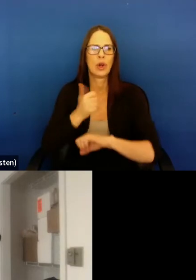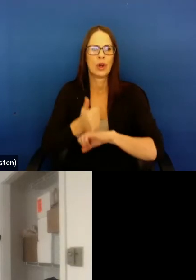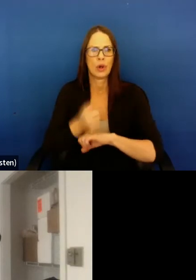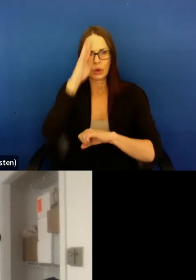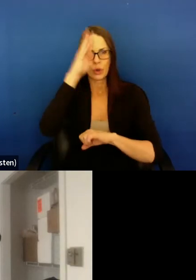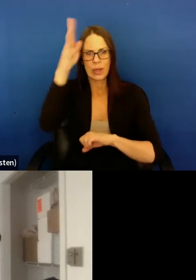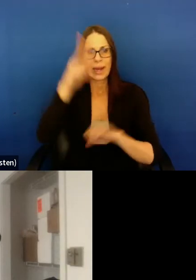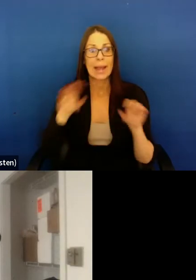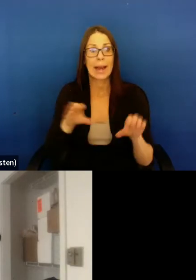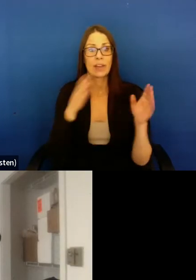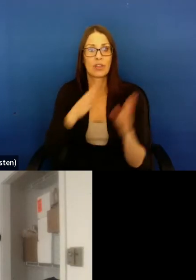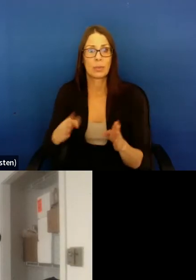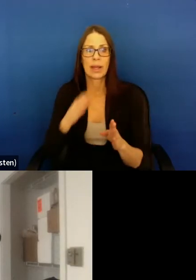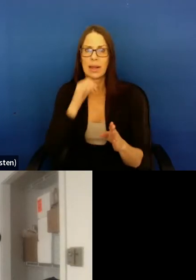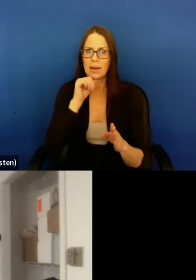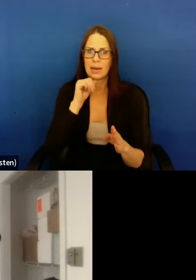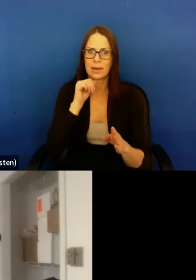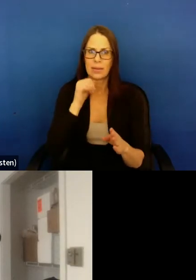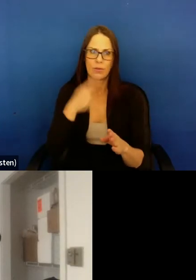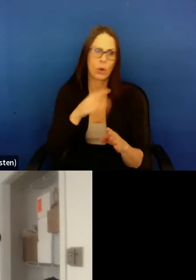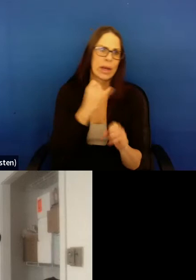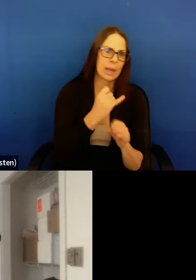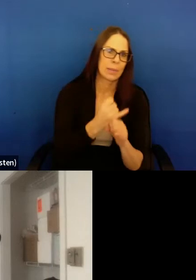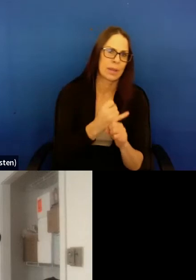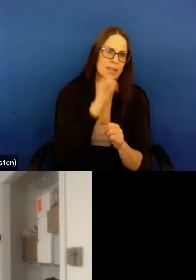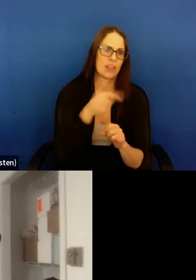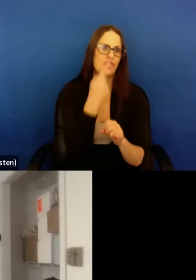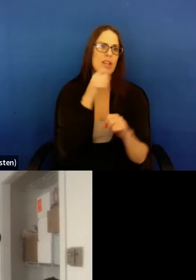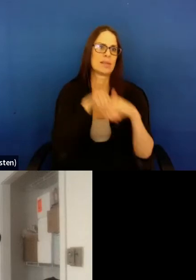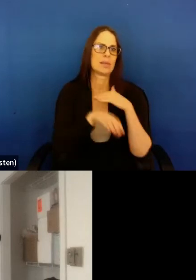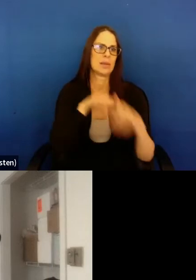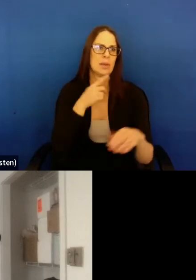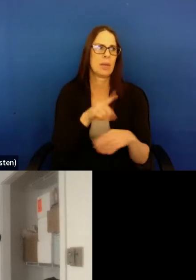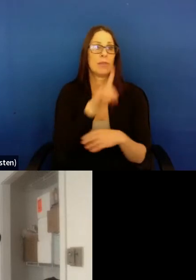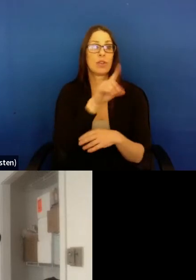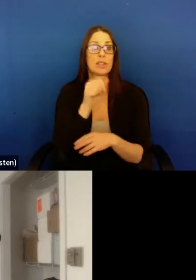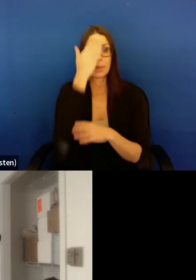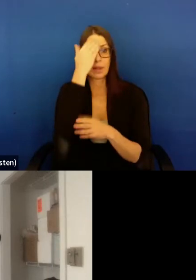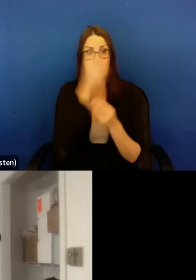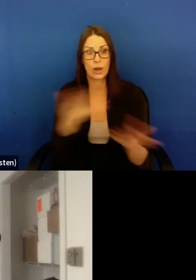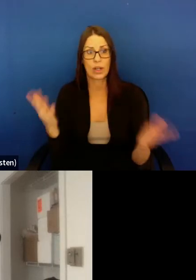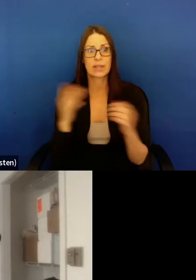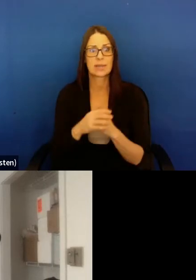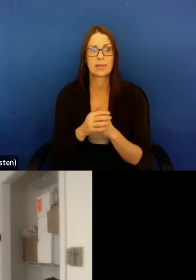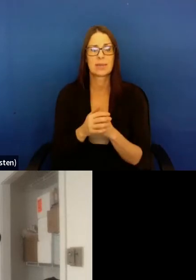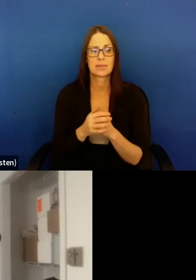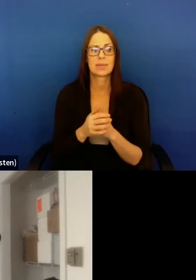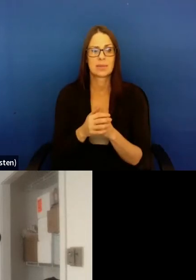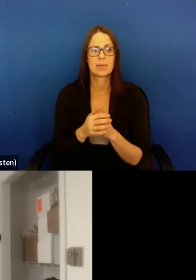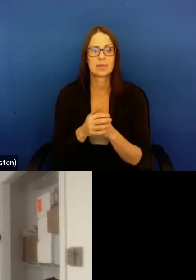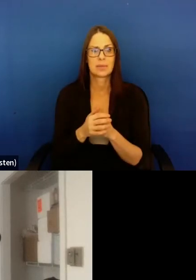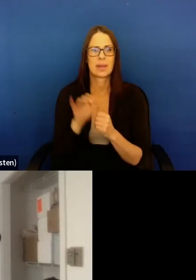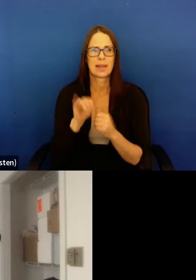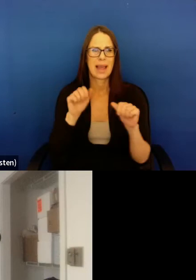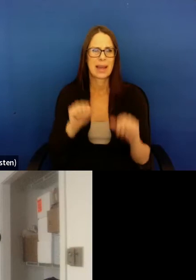not just for accessibility, obviously, but for all of disability awareness. And so that committee might be part of that action